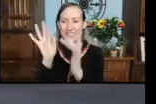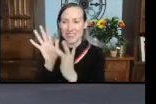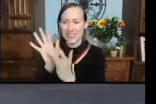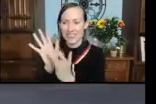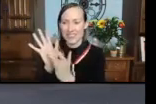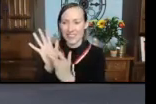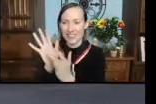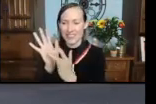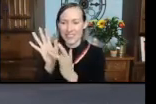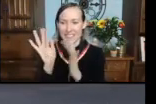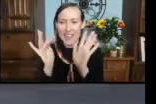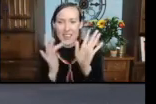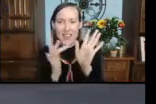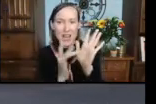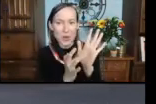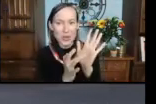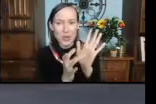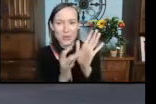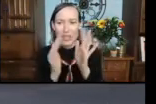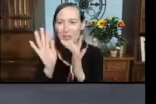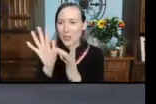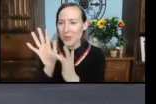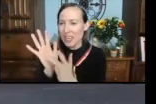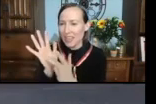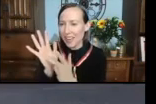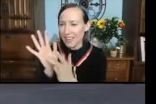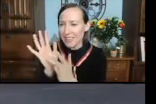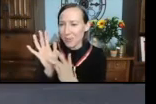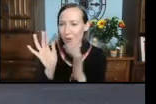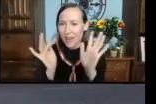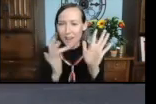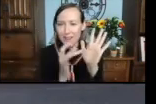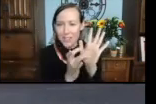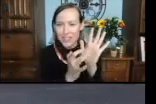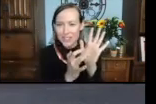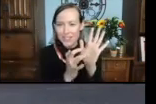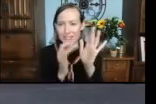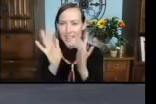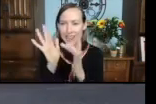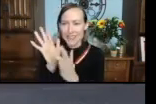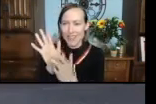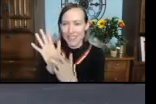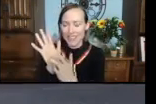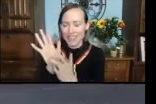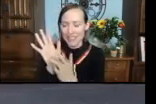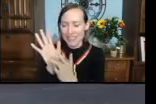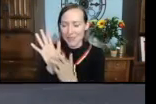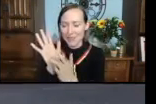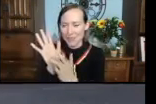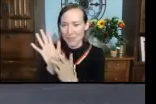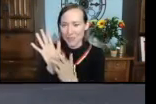Jesus. I wonder if any of you can guess why Jesus is signed like